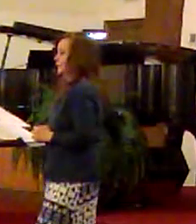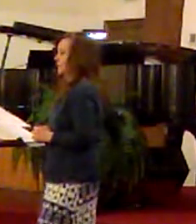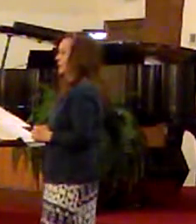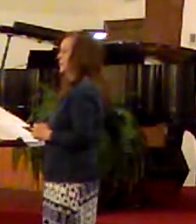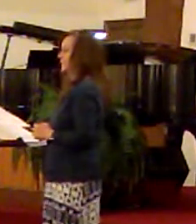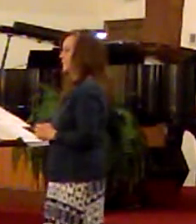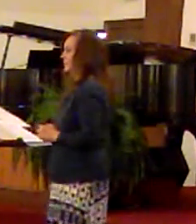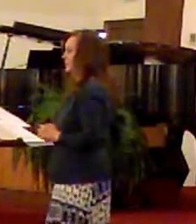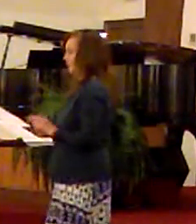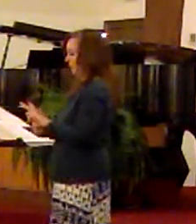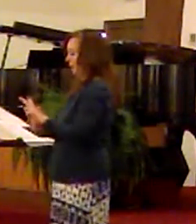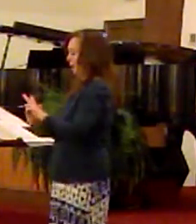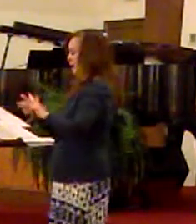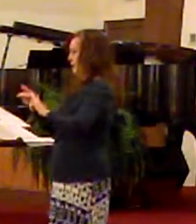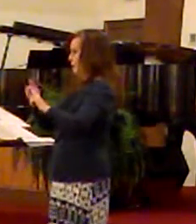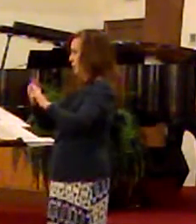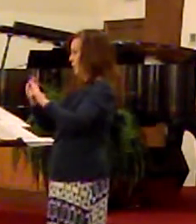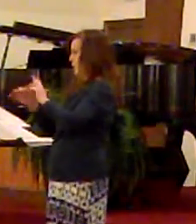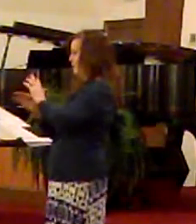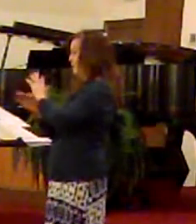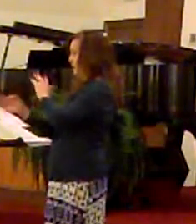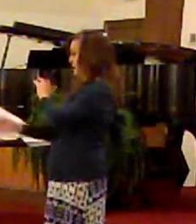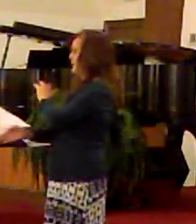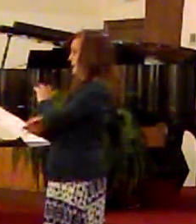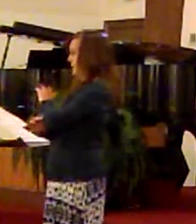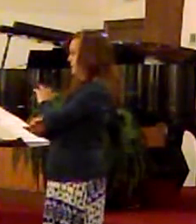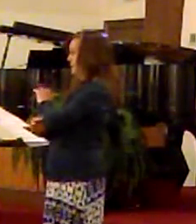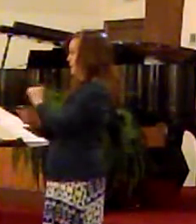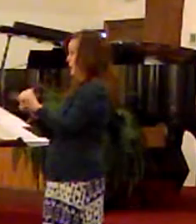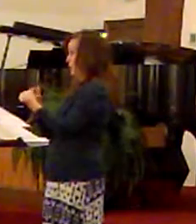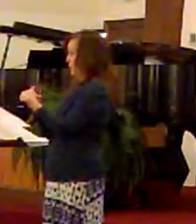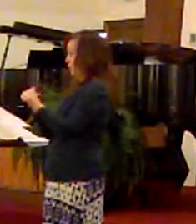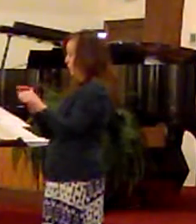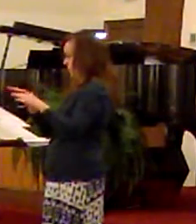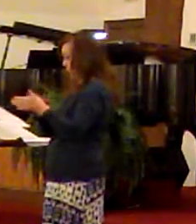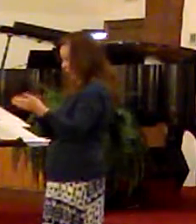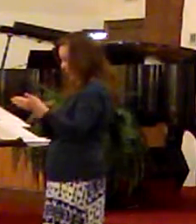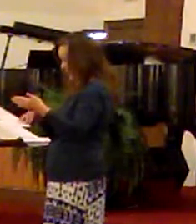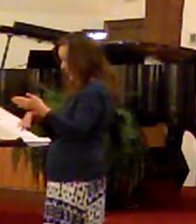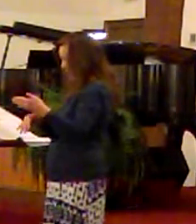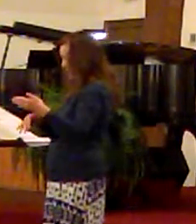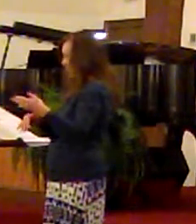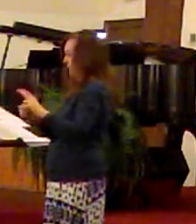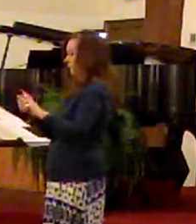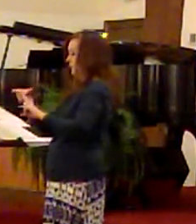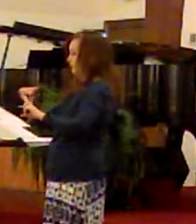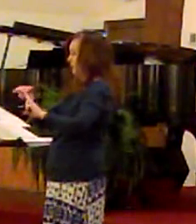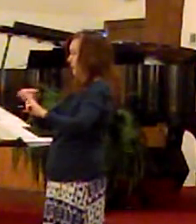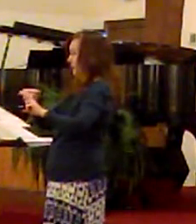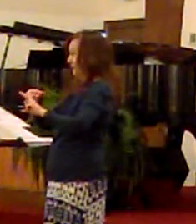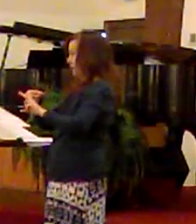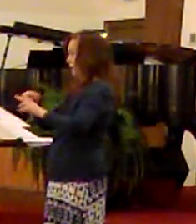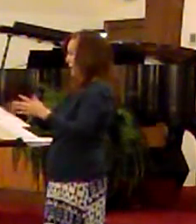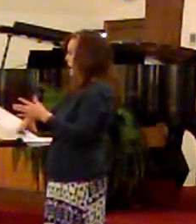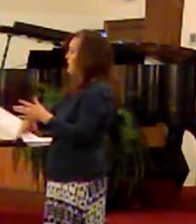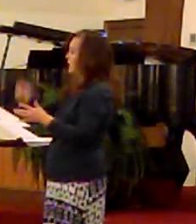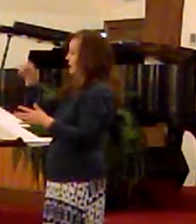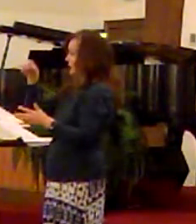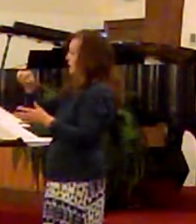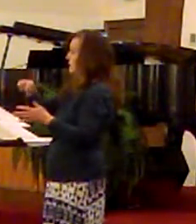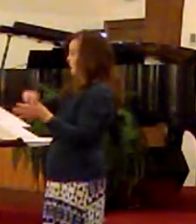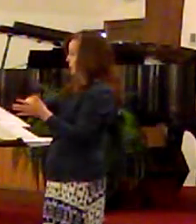The third tenet or third foundation to our Bible study. The first was to read what it says, observation. The second was find out what it